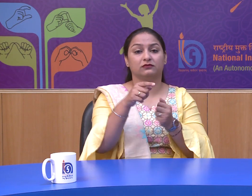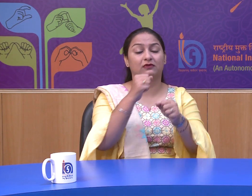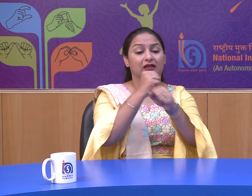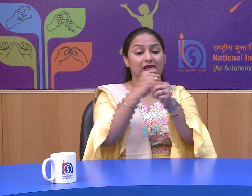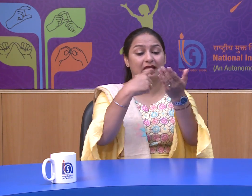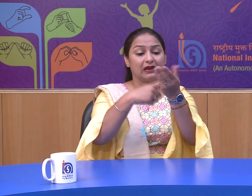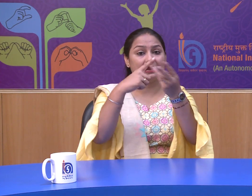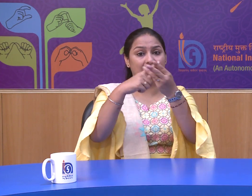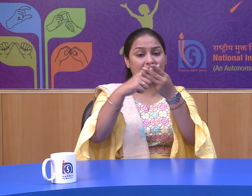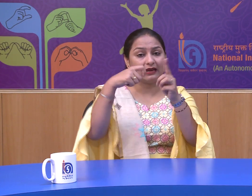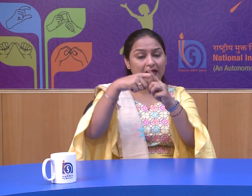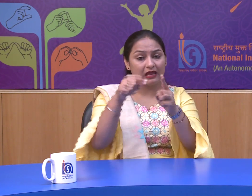from Macedonia.